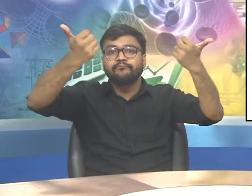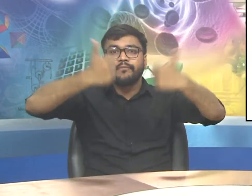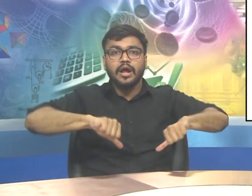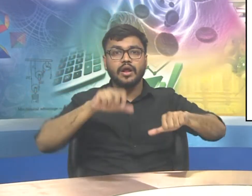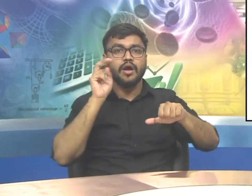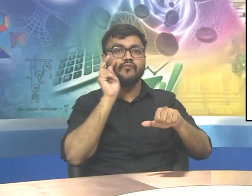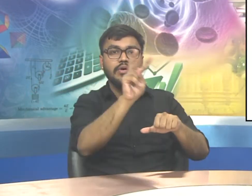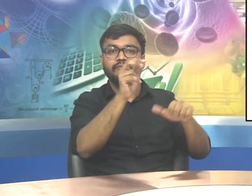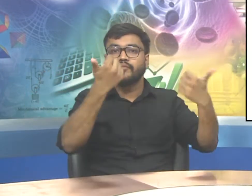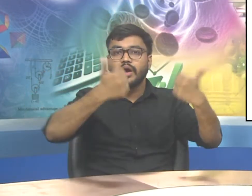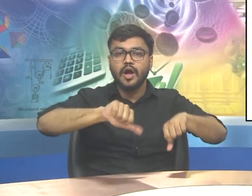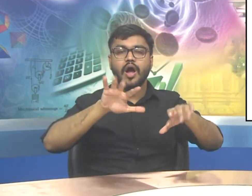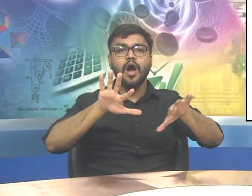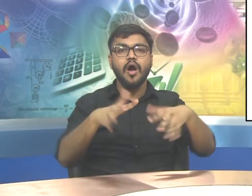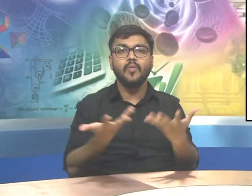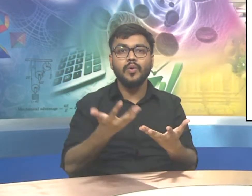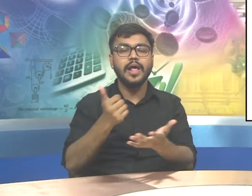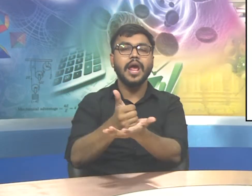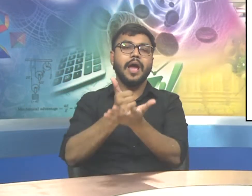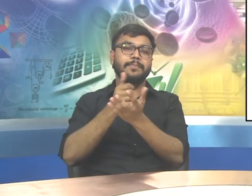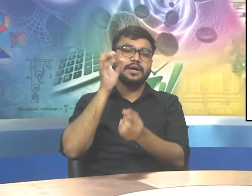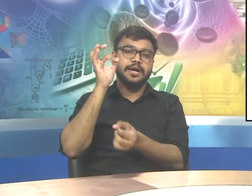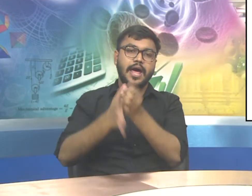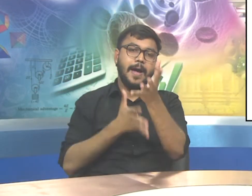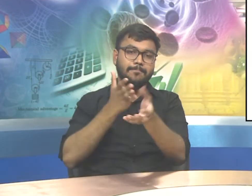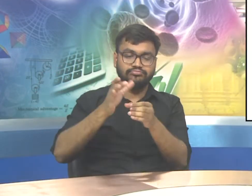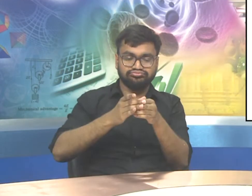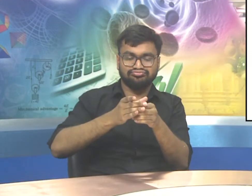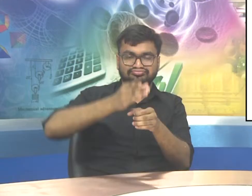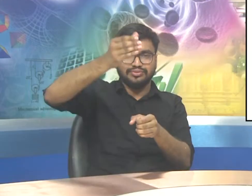And also it provides light at night.